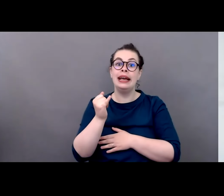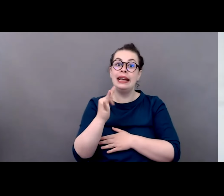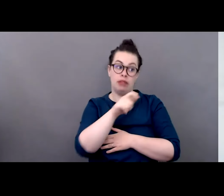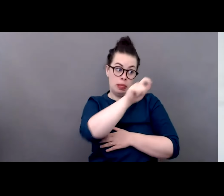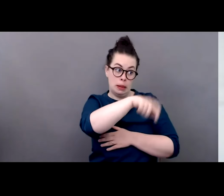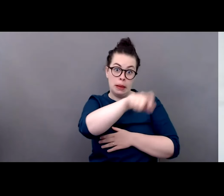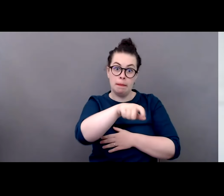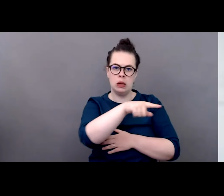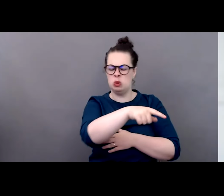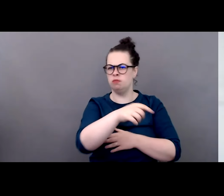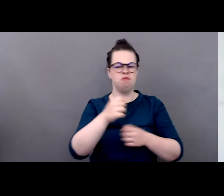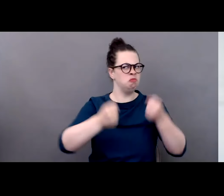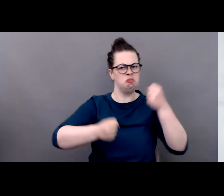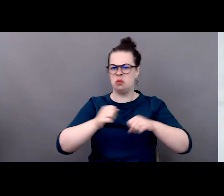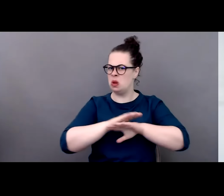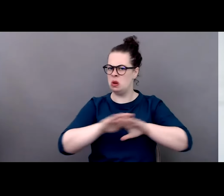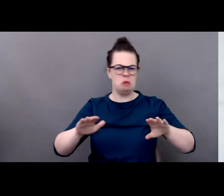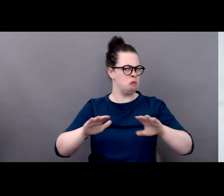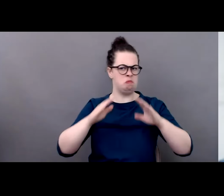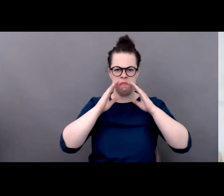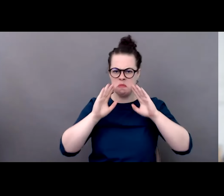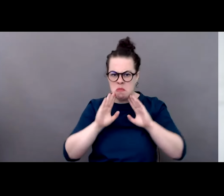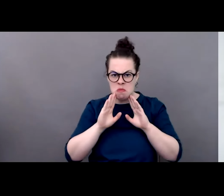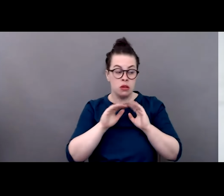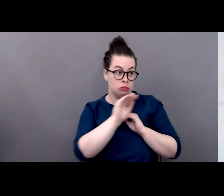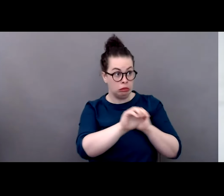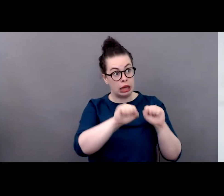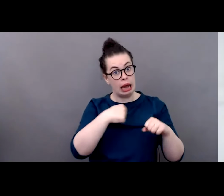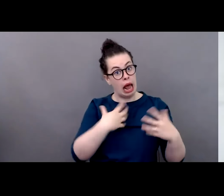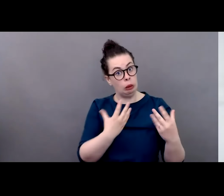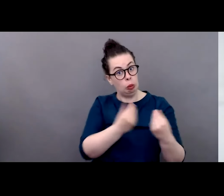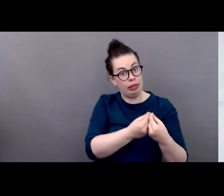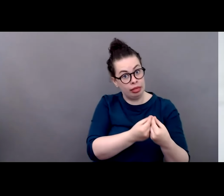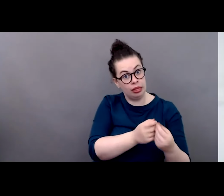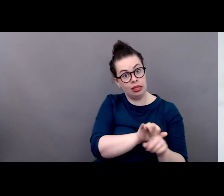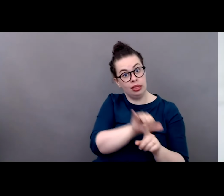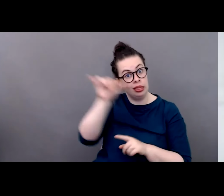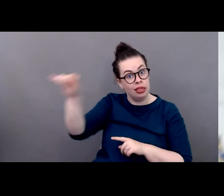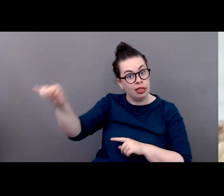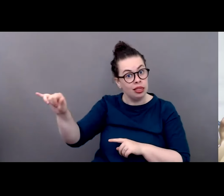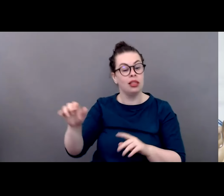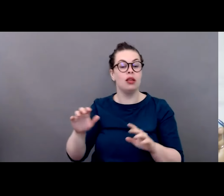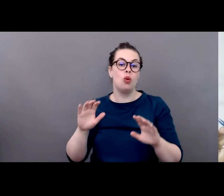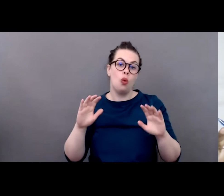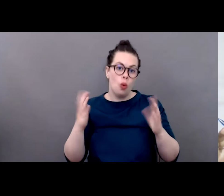as an expert, or you can prepare a written submission and they can submit it to the court.